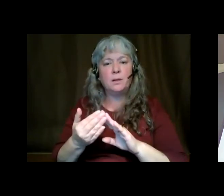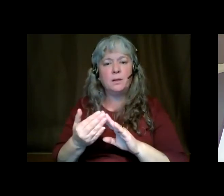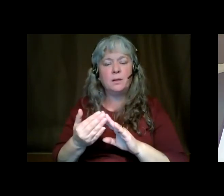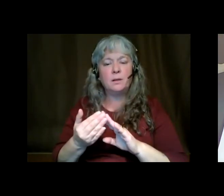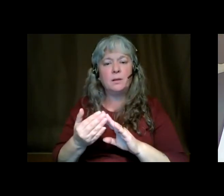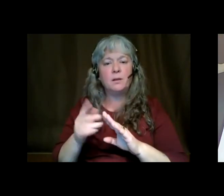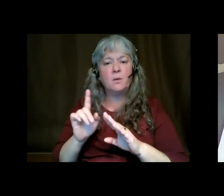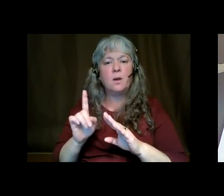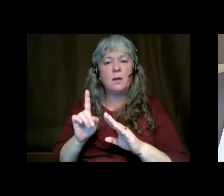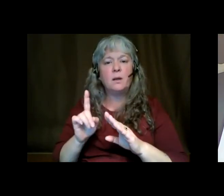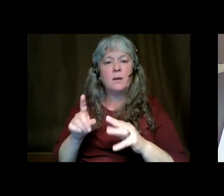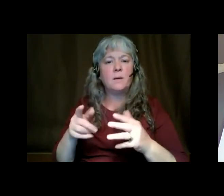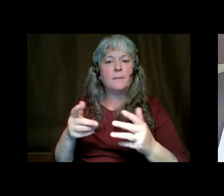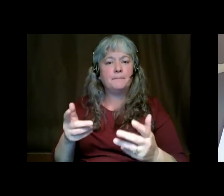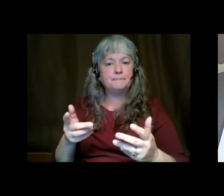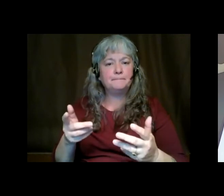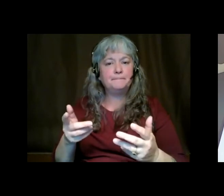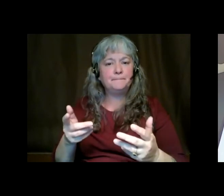where,